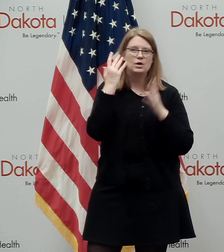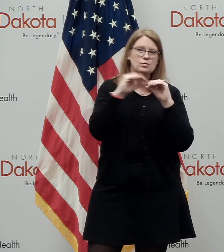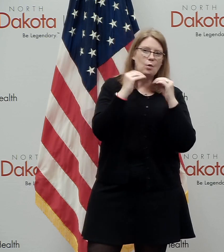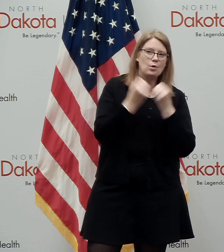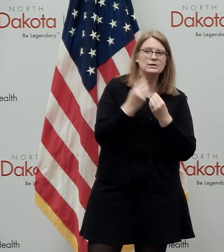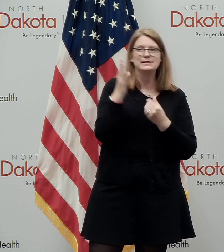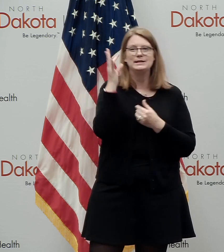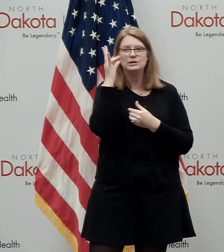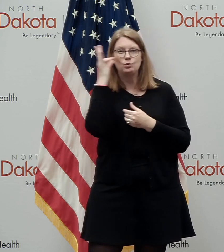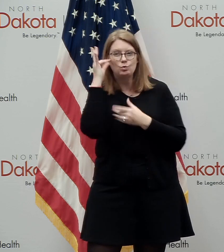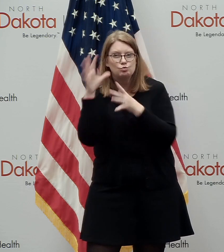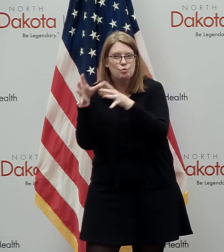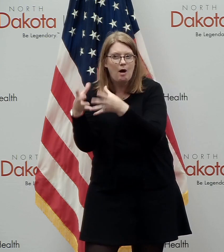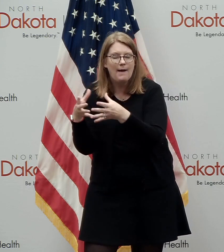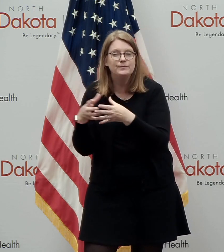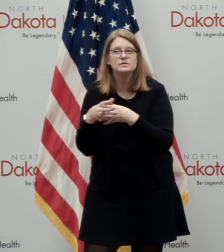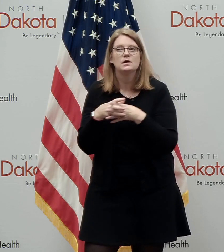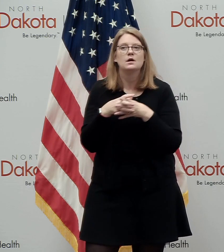tribes, localities,